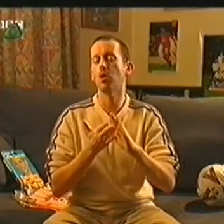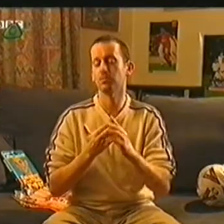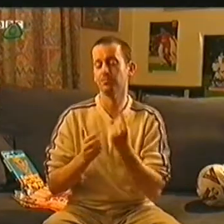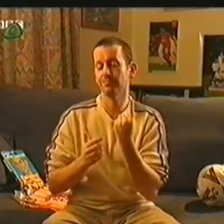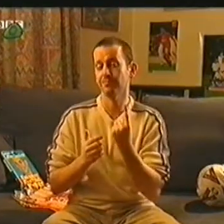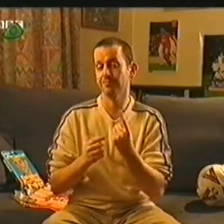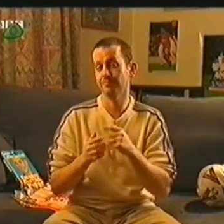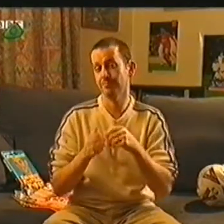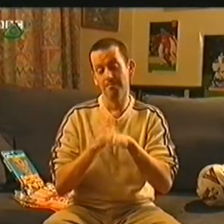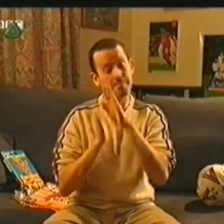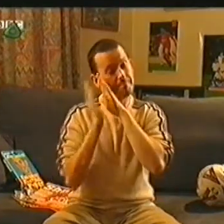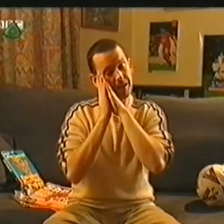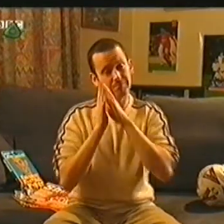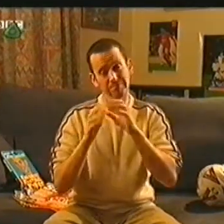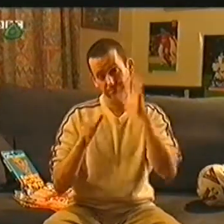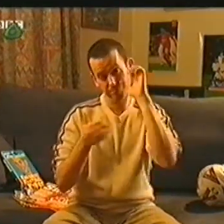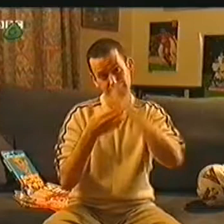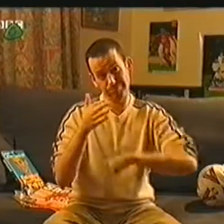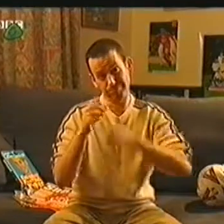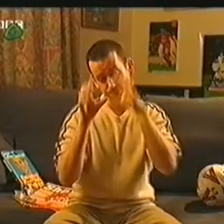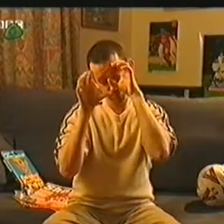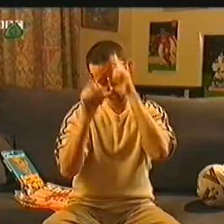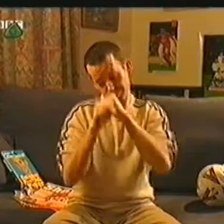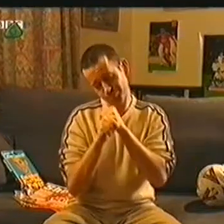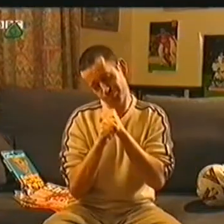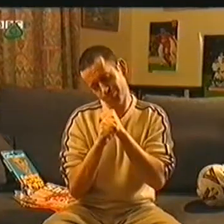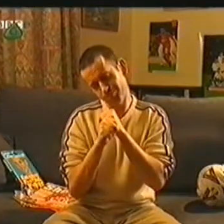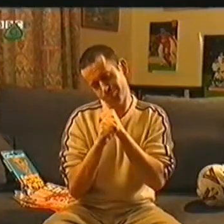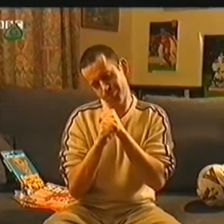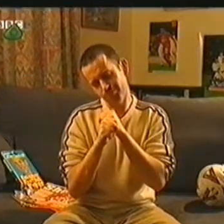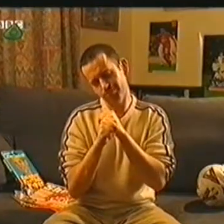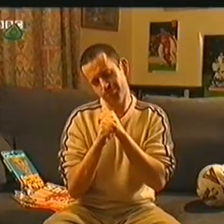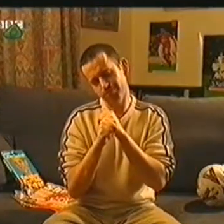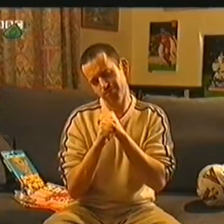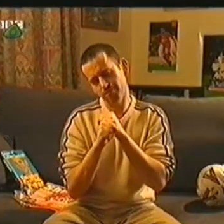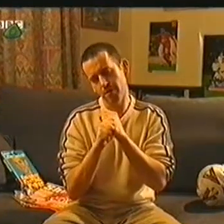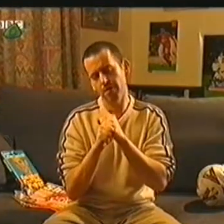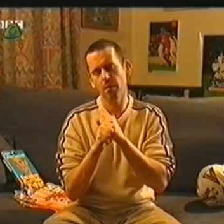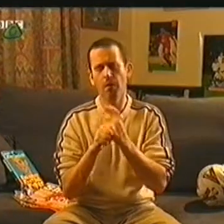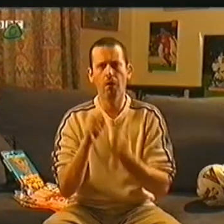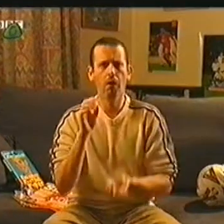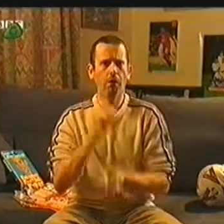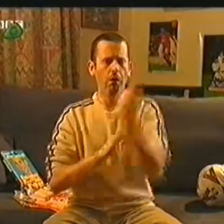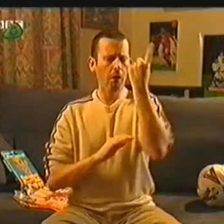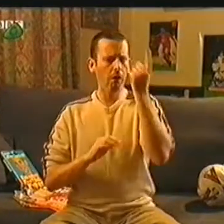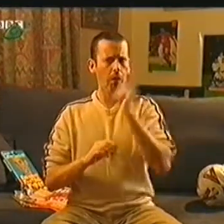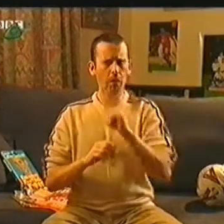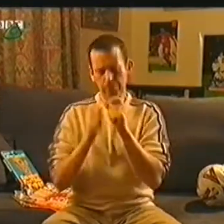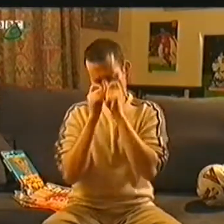1 minute, Josh had been fast asleep. The next, he was wide awake. He didn't know what had woken him.